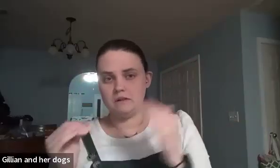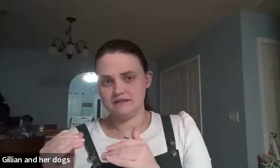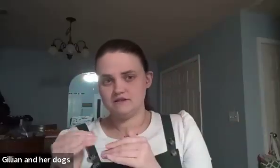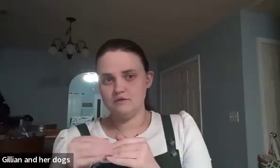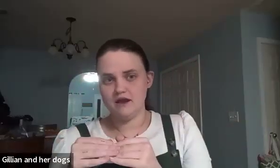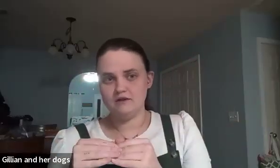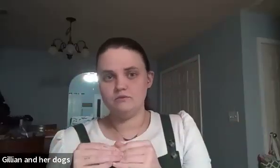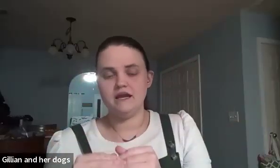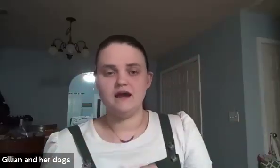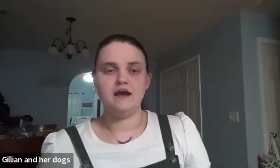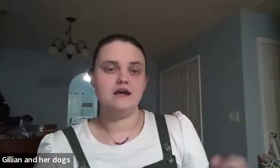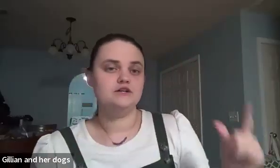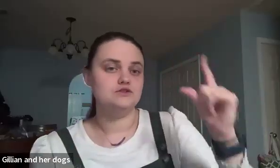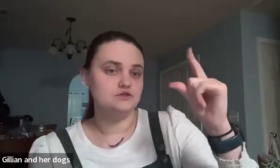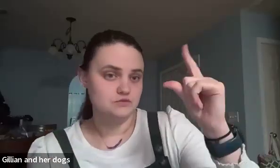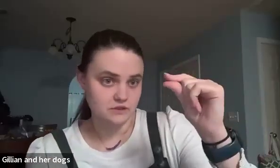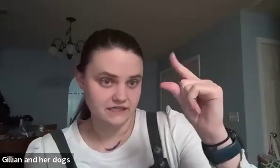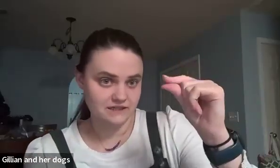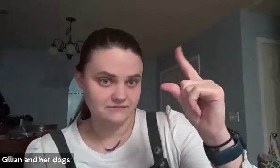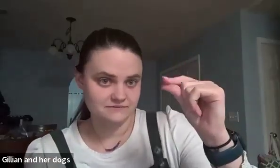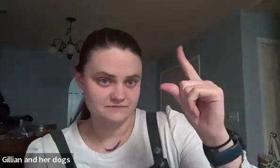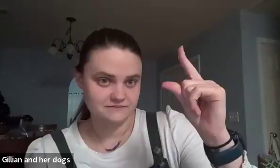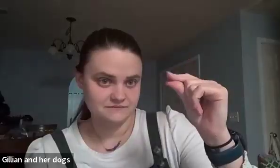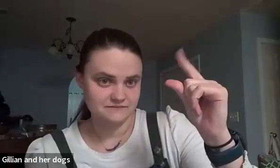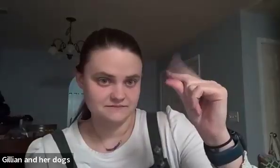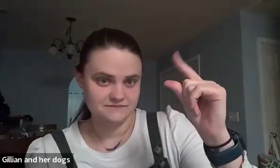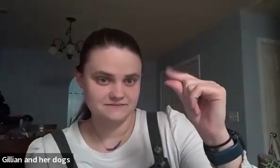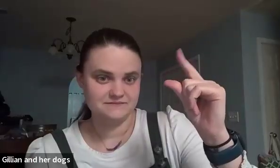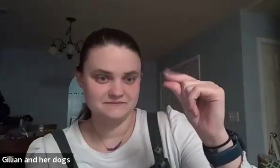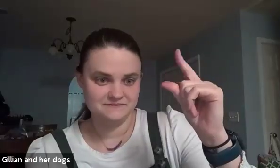So let's go back. We had 20, mhm,